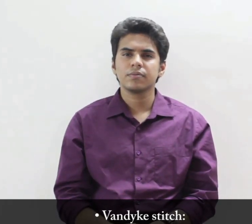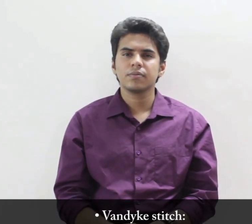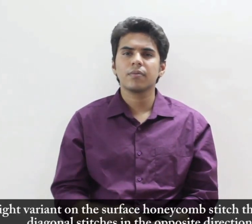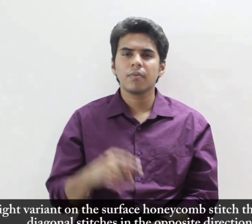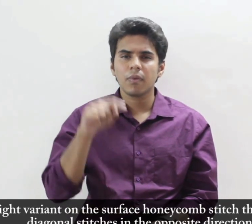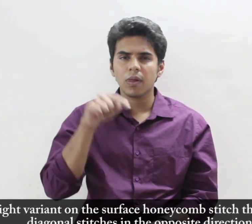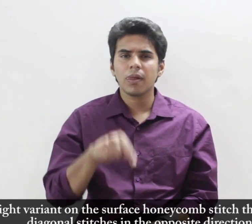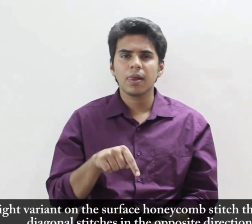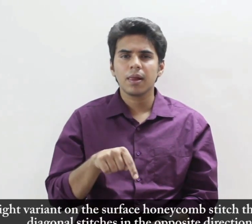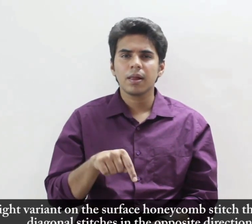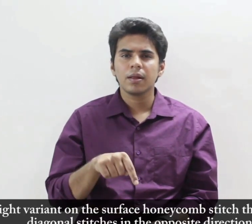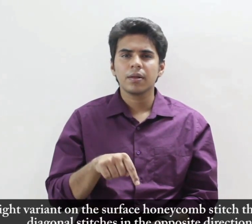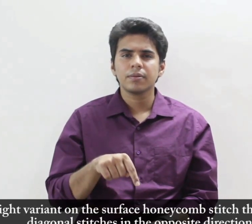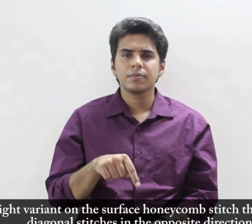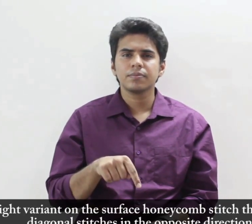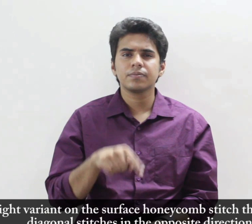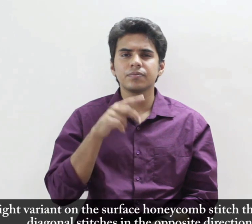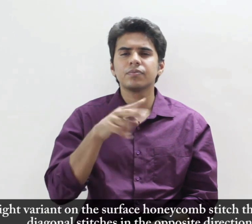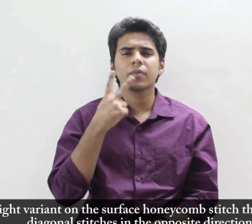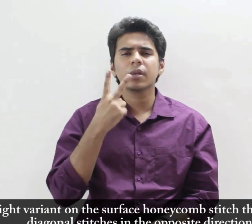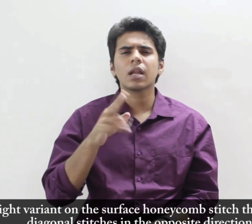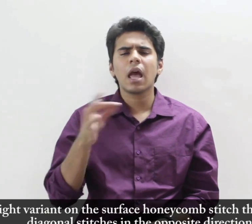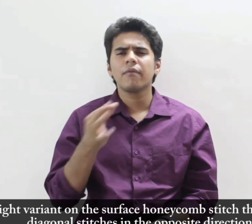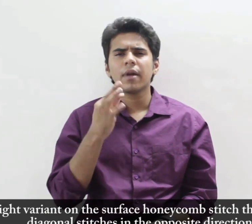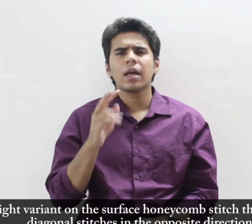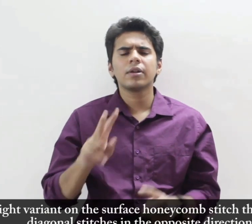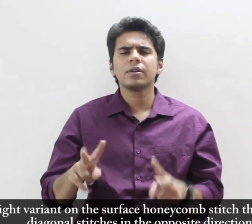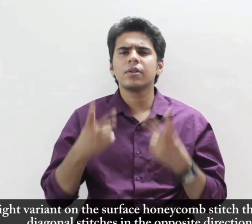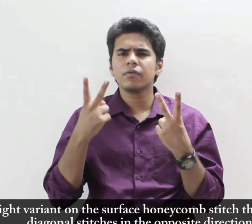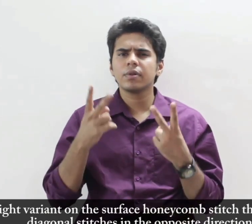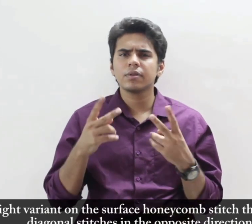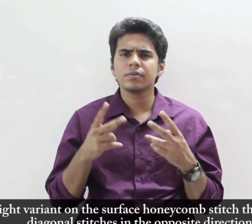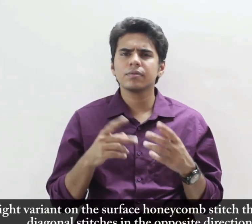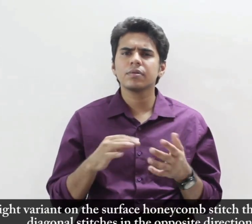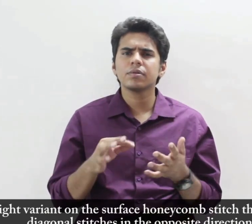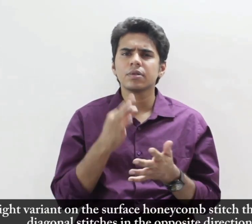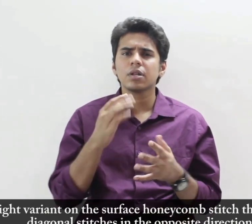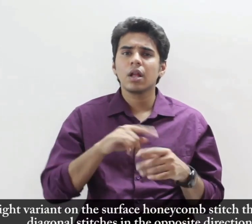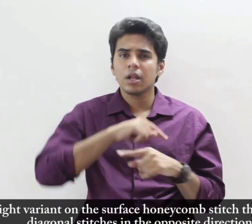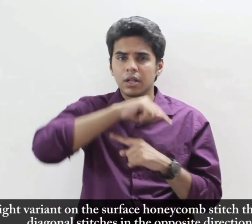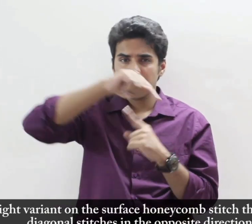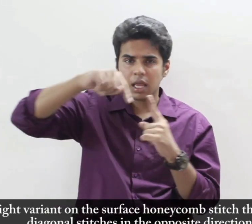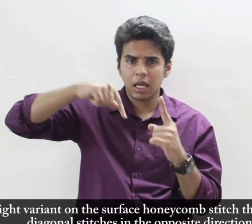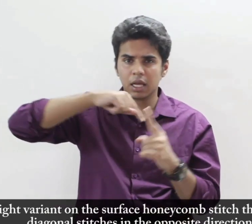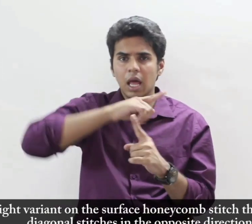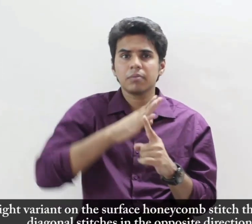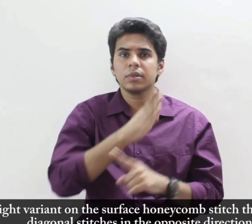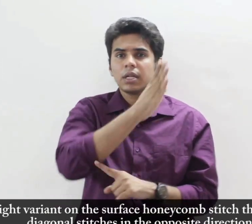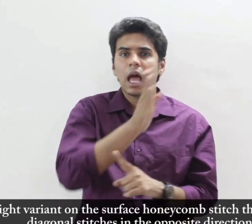A tight variant on the surface honeycomb stitch that wraps diagonal stitches in the opposite direction.